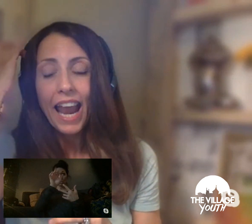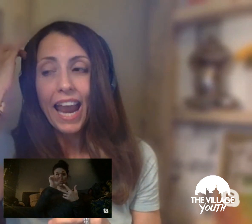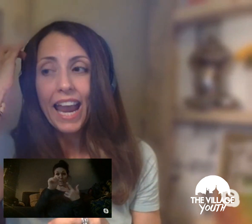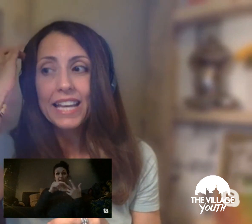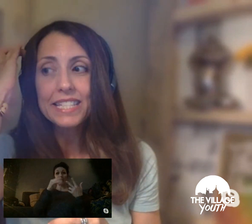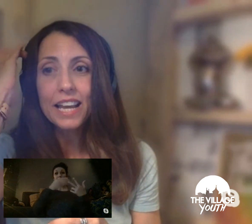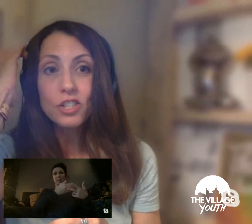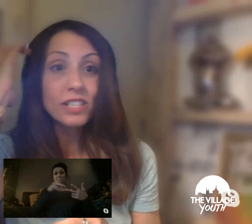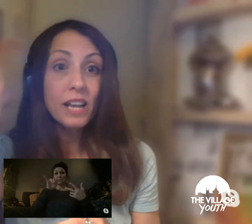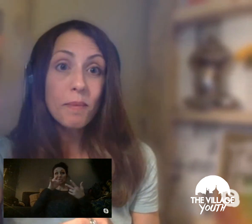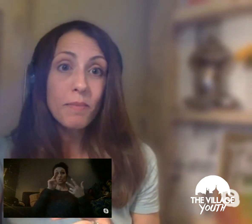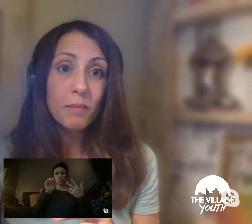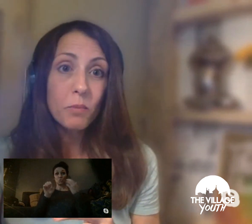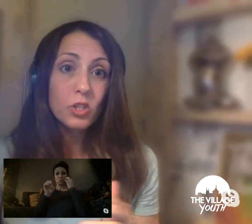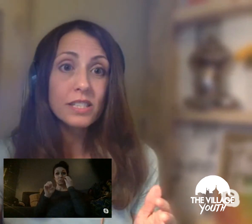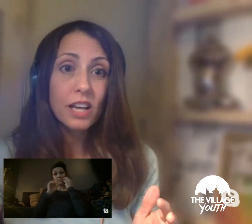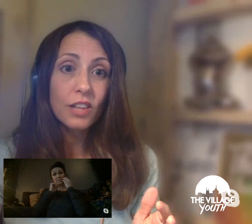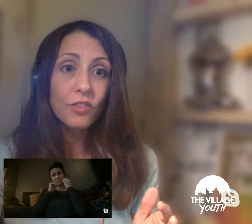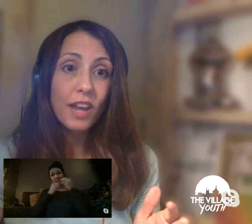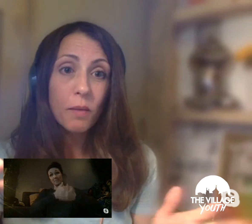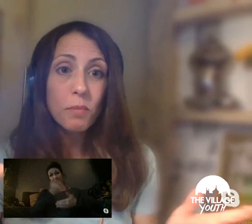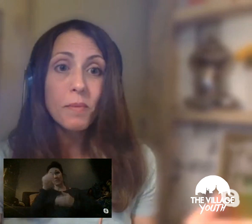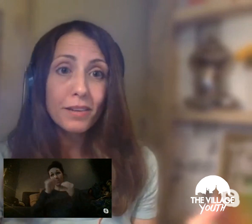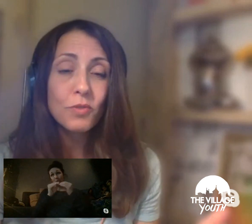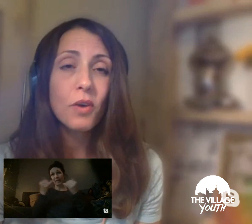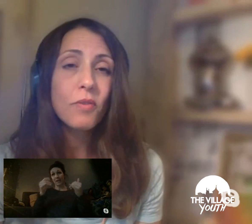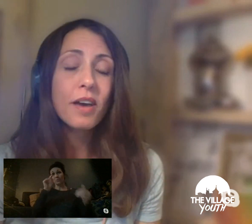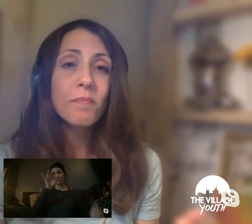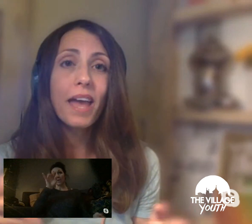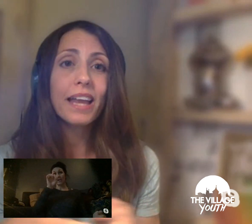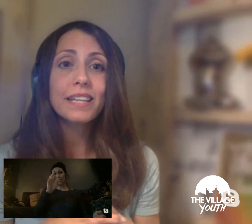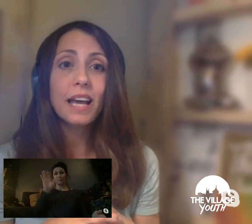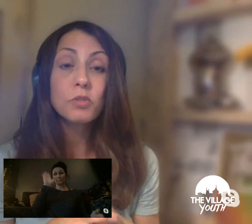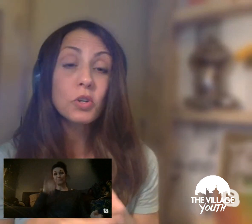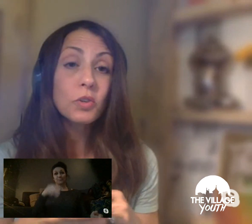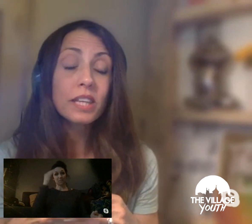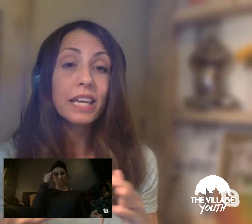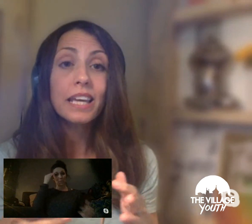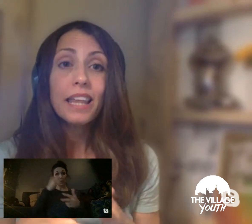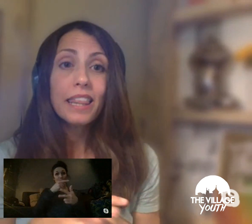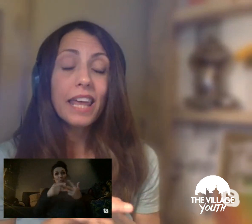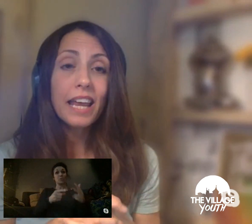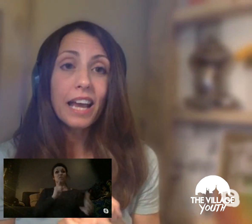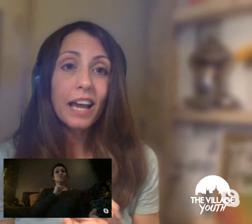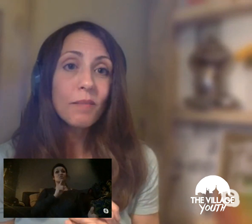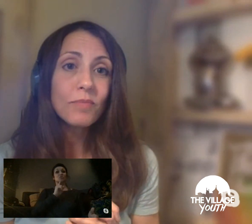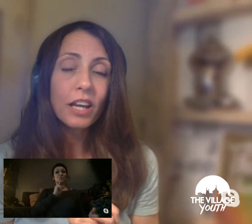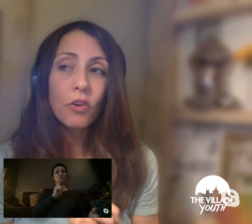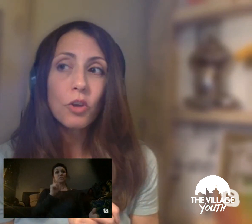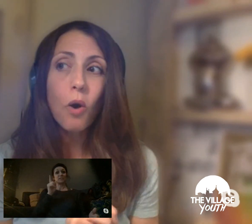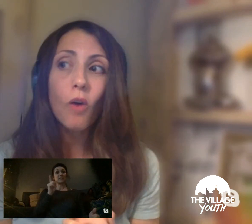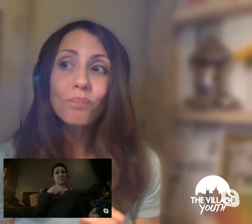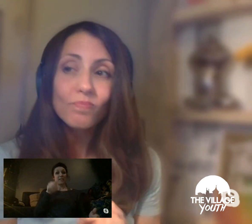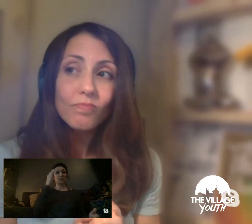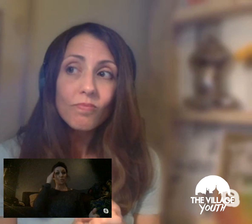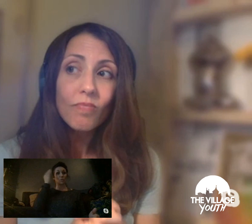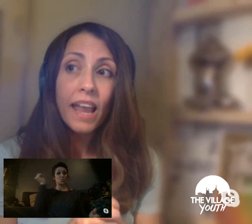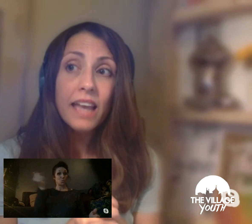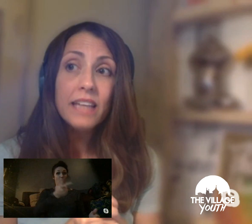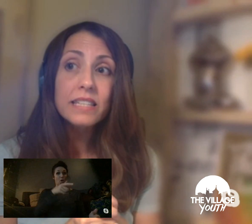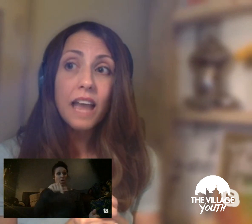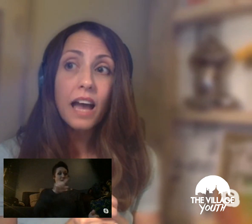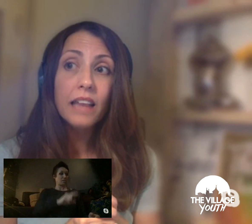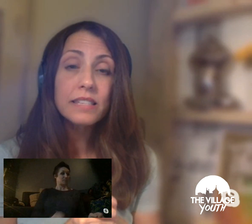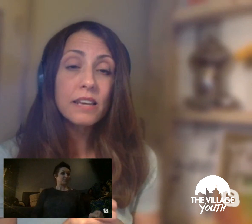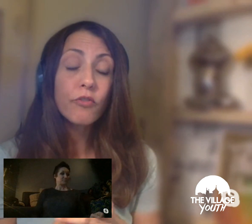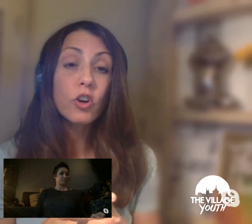June. And she's not a baby anymore. She's a toddler now, but many of you know them. And certainly they know you all.